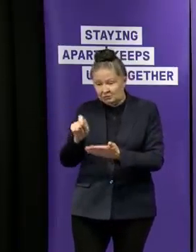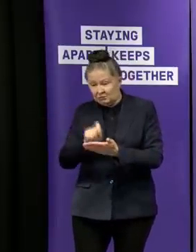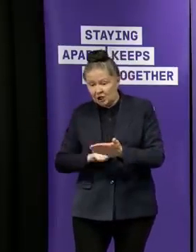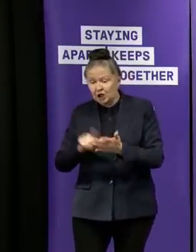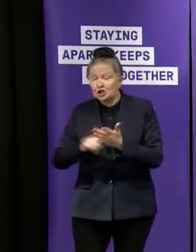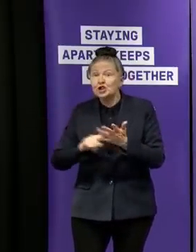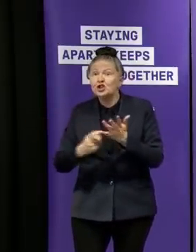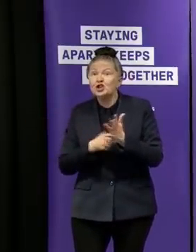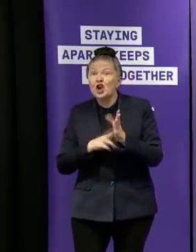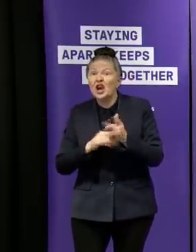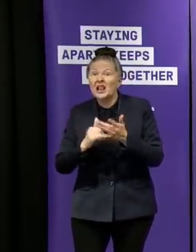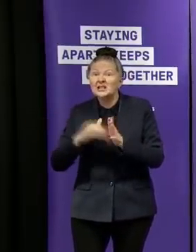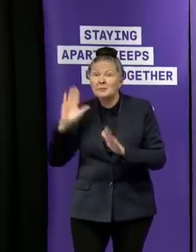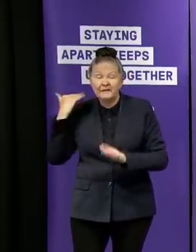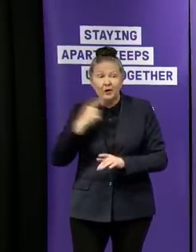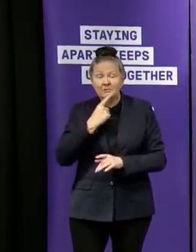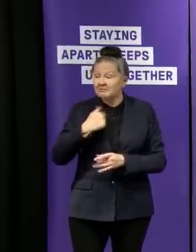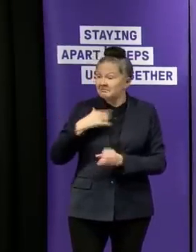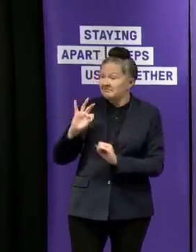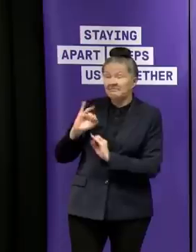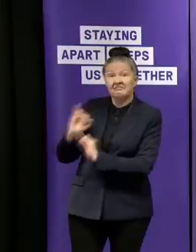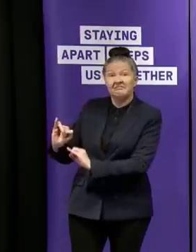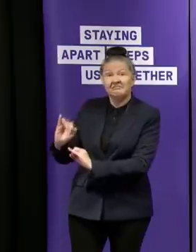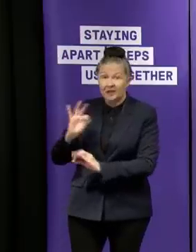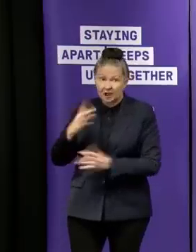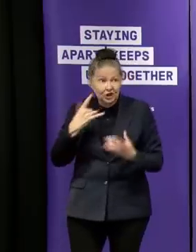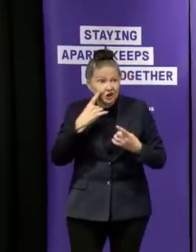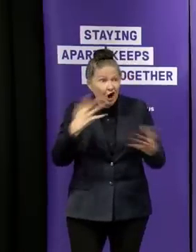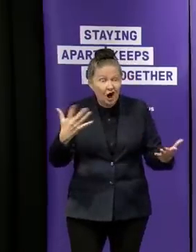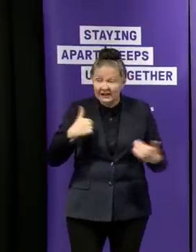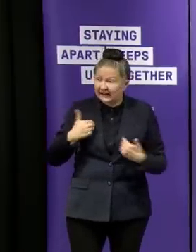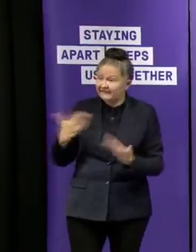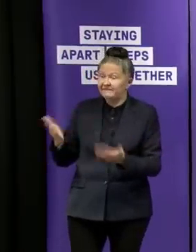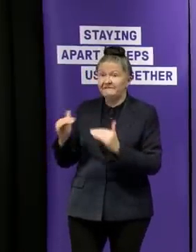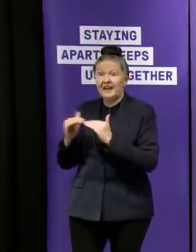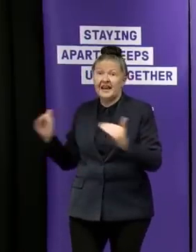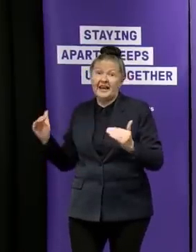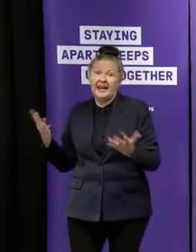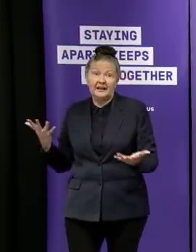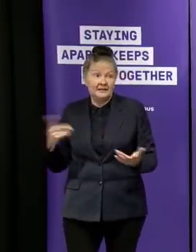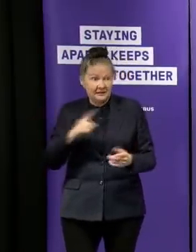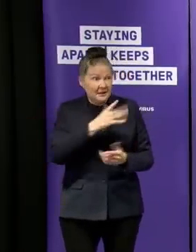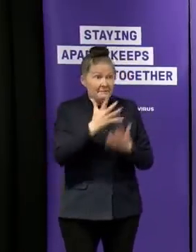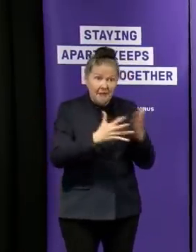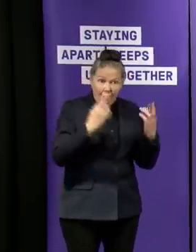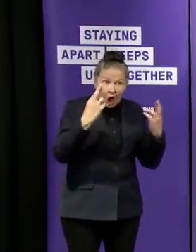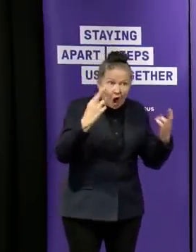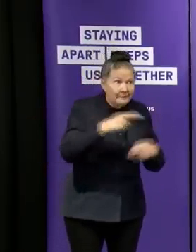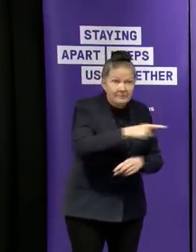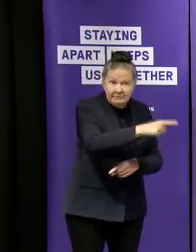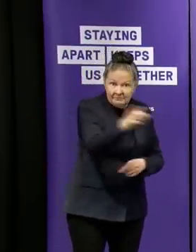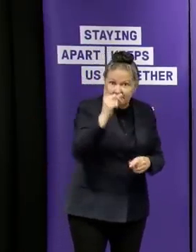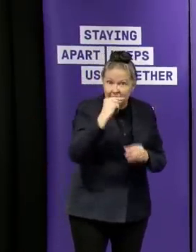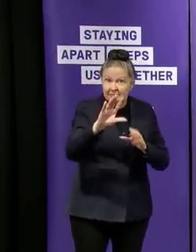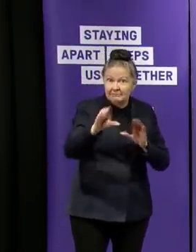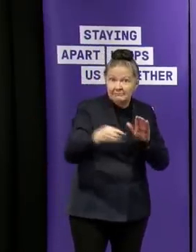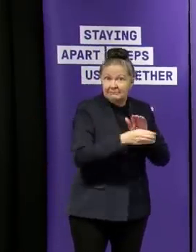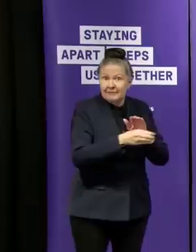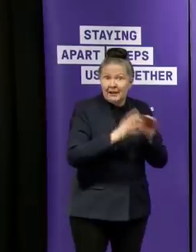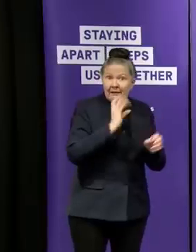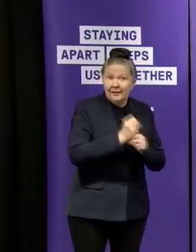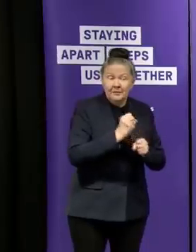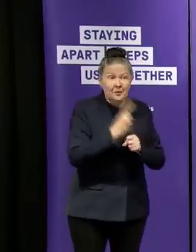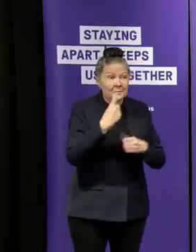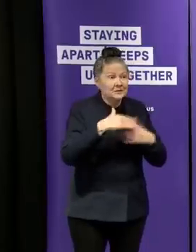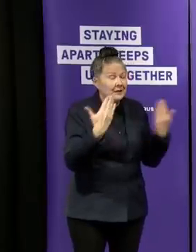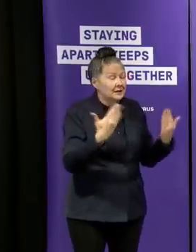about that. Just putting it out there. Just goes to show. There's hope for all of us. There's hope for all of us. There's hope for all of us. Now,